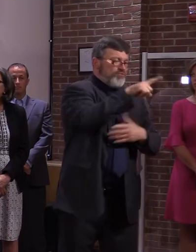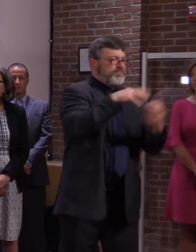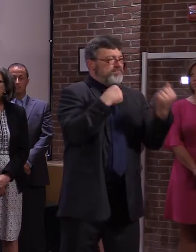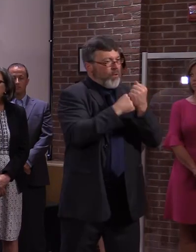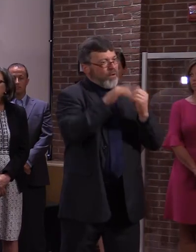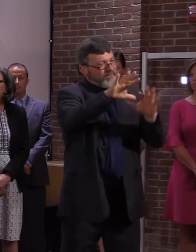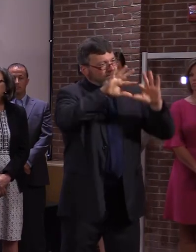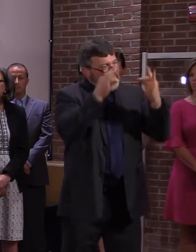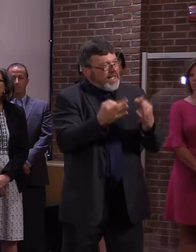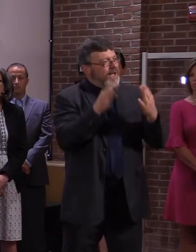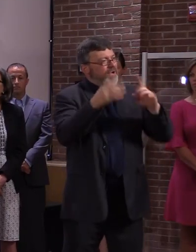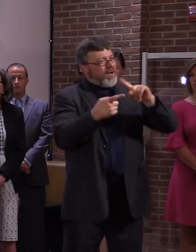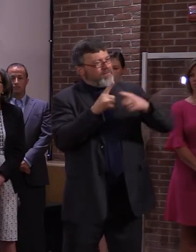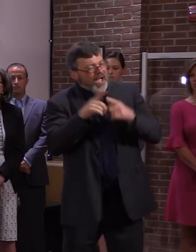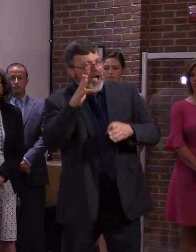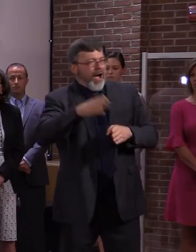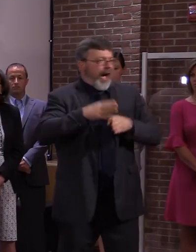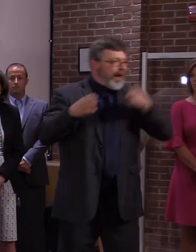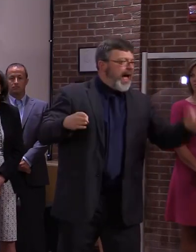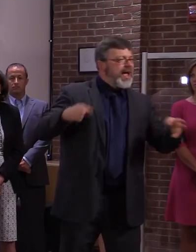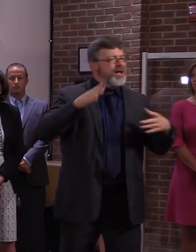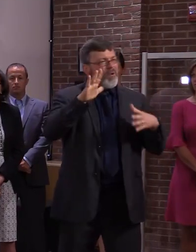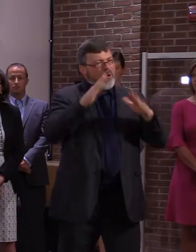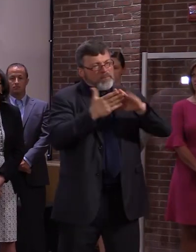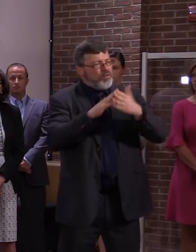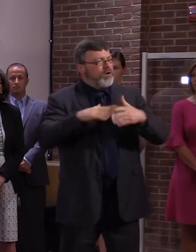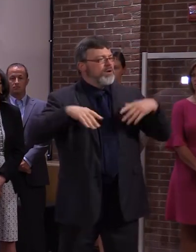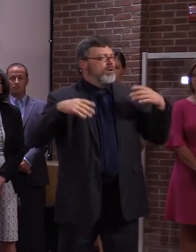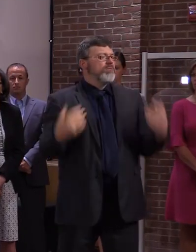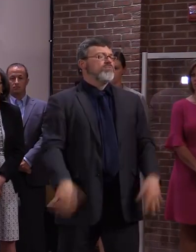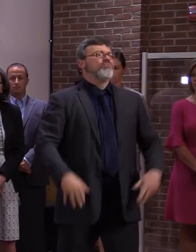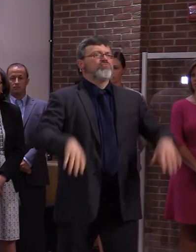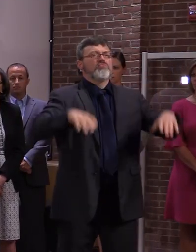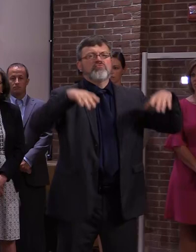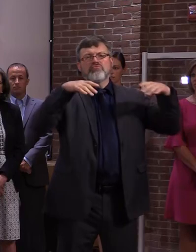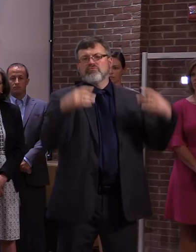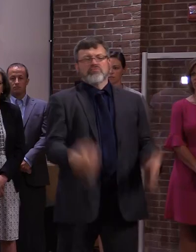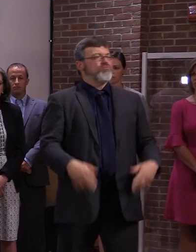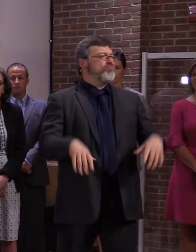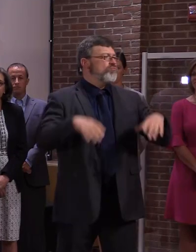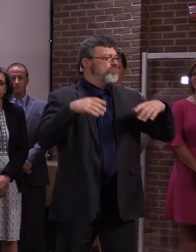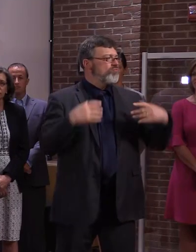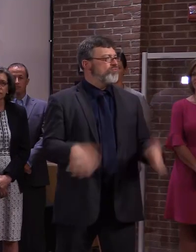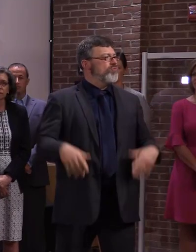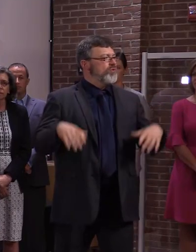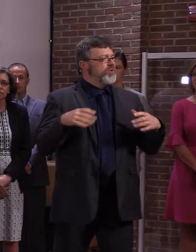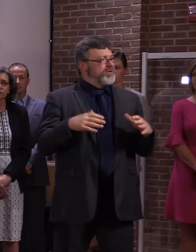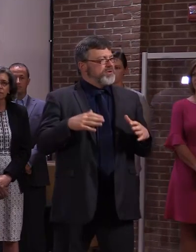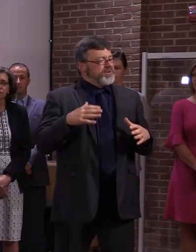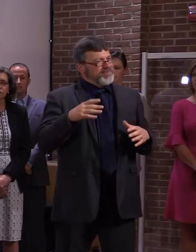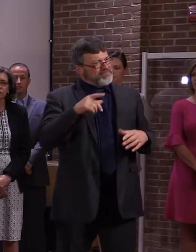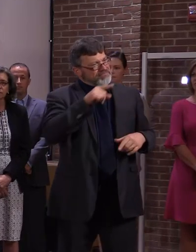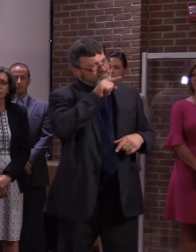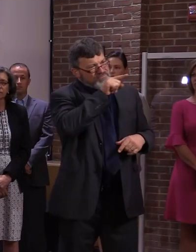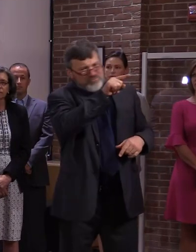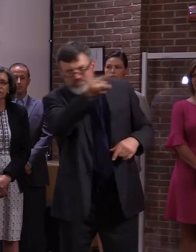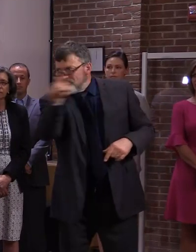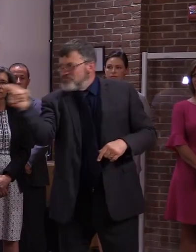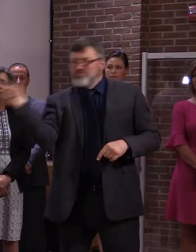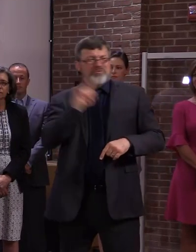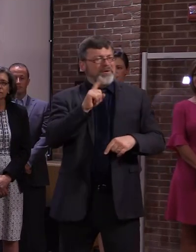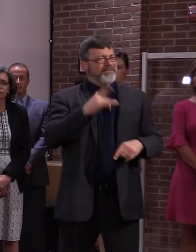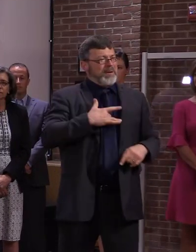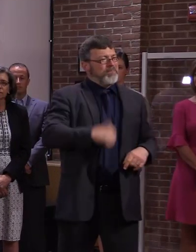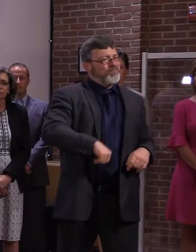and to their communities has been incredible, and we should all be be very proud. I know I